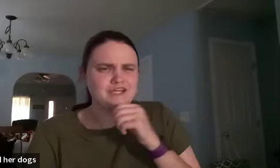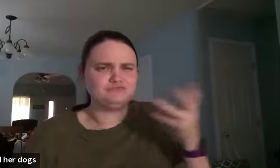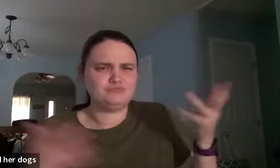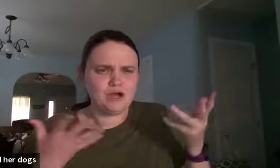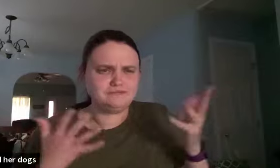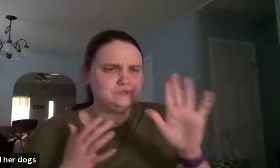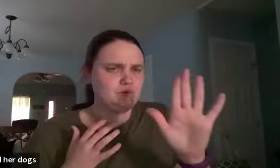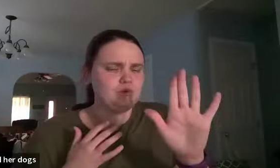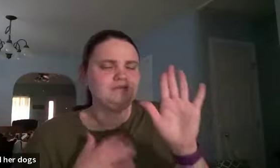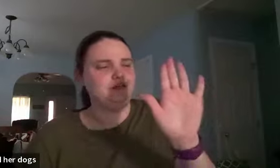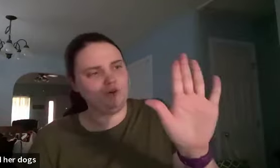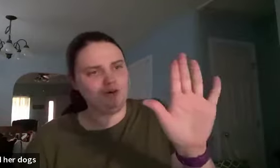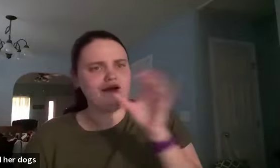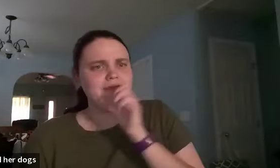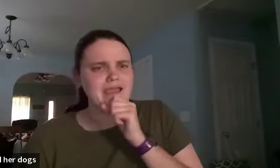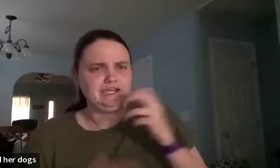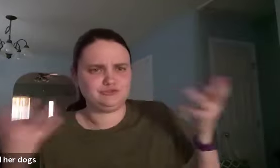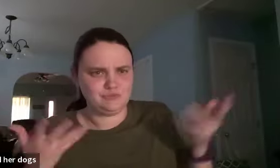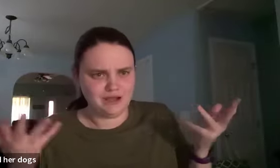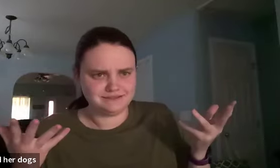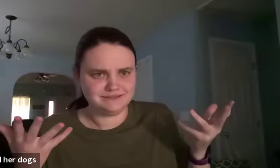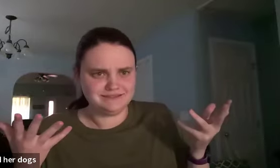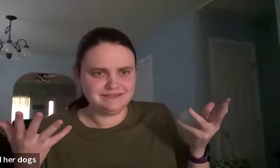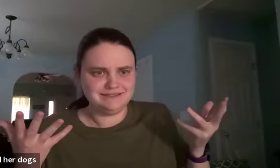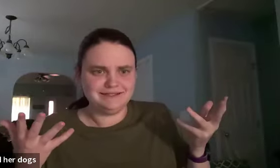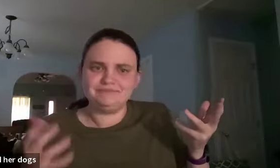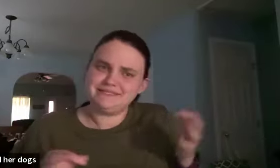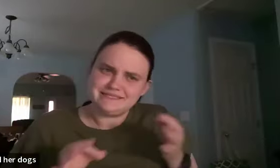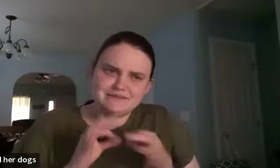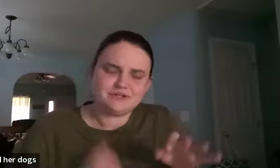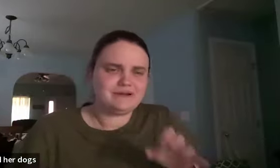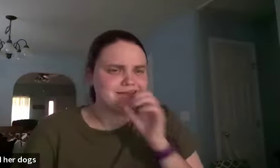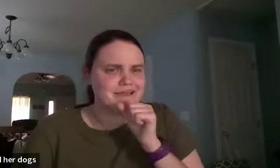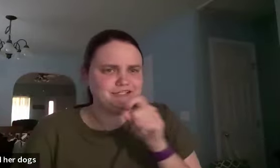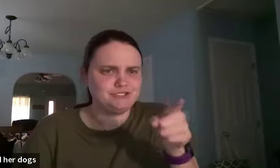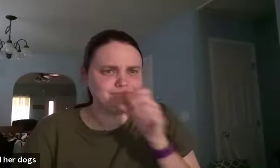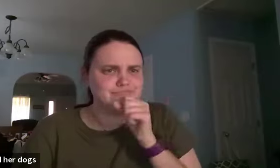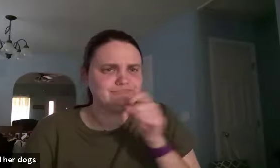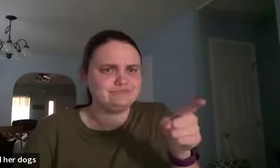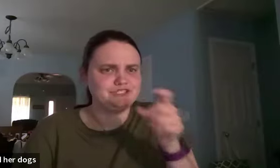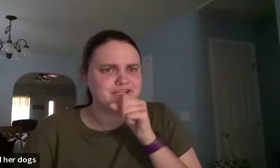age what? Like your age what? But the simpler way is age you. What's your